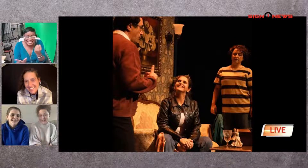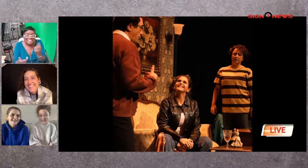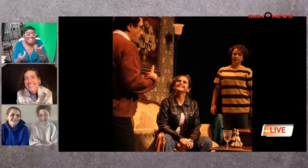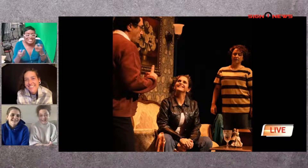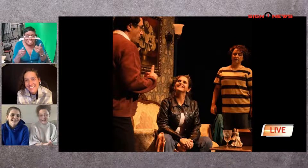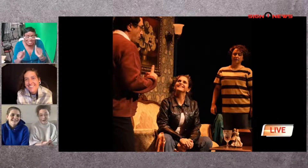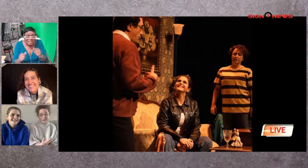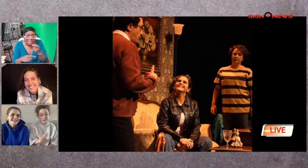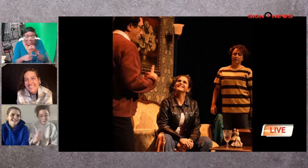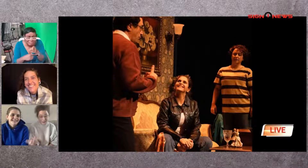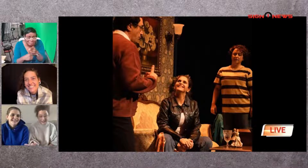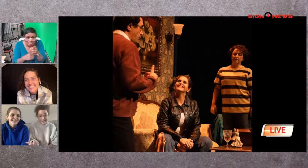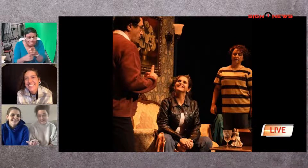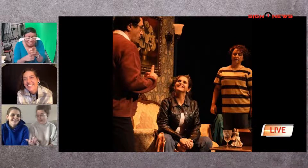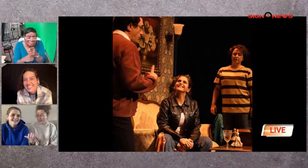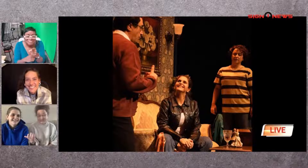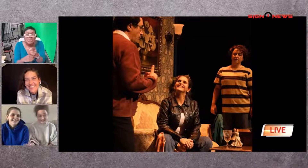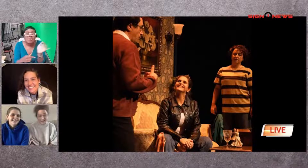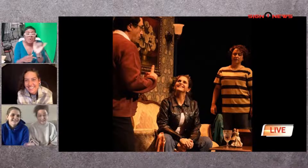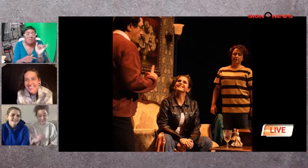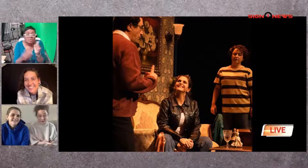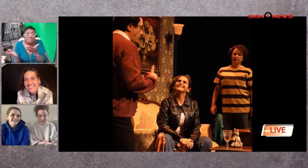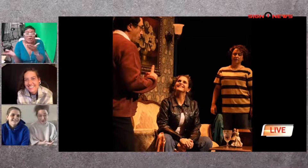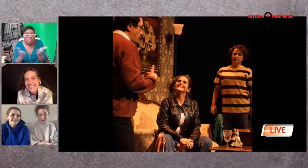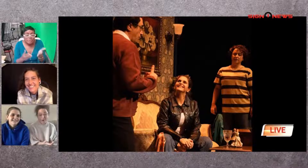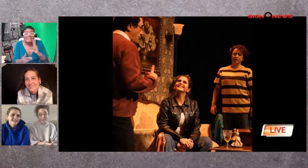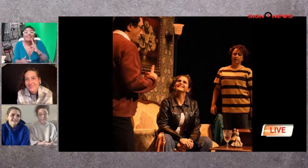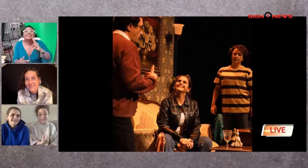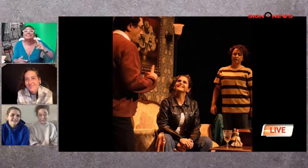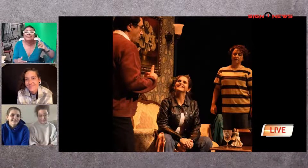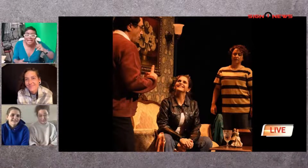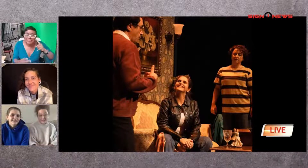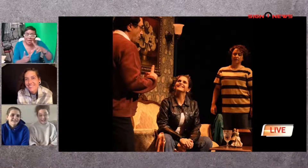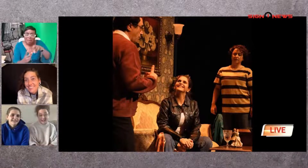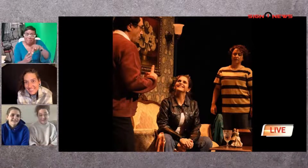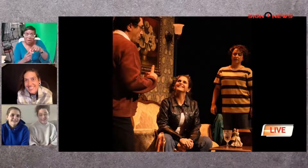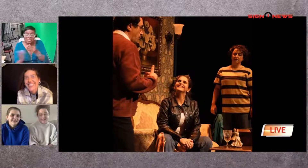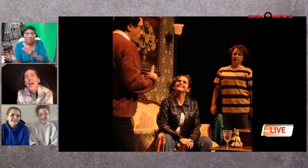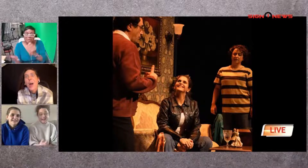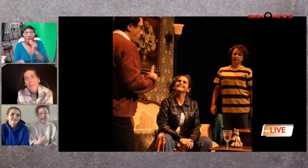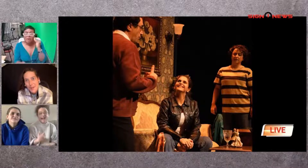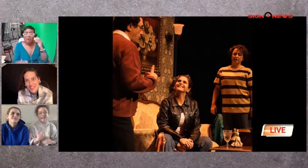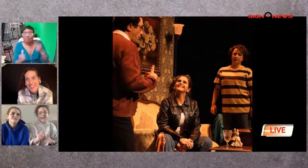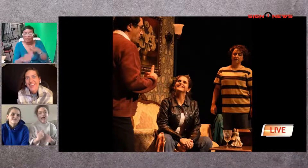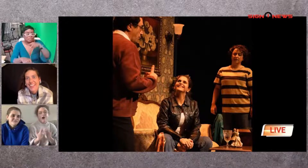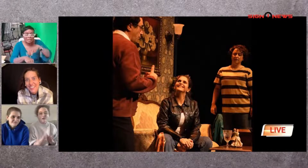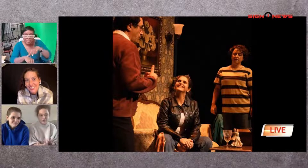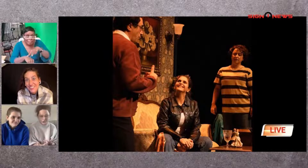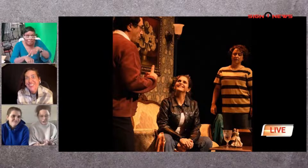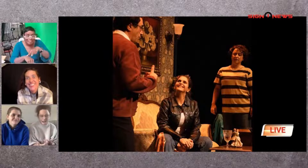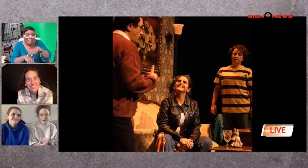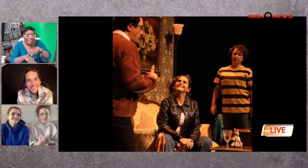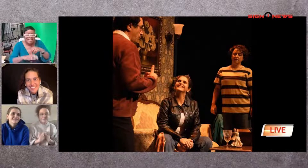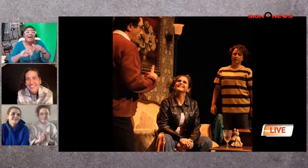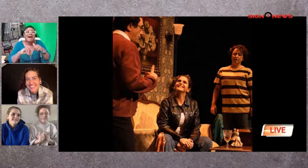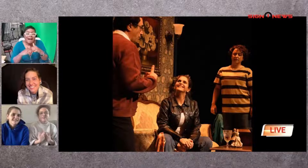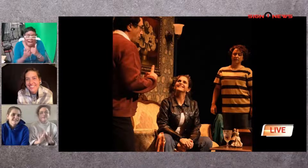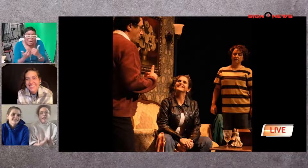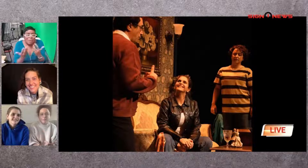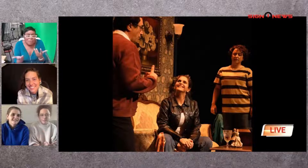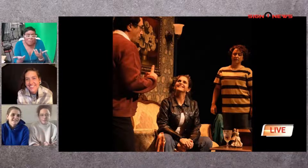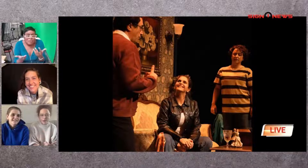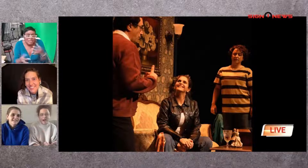to navigate also bringing your deaf partner home for the first time. And how